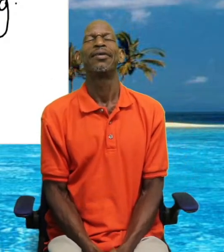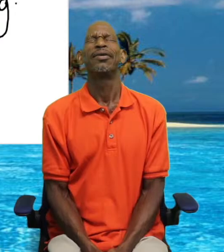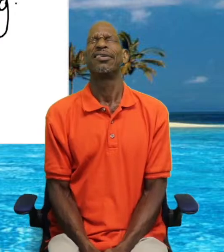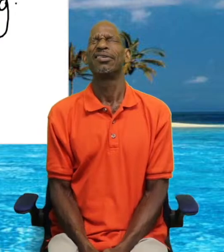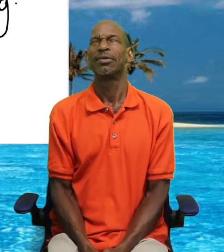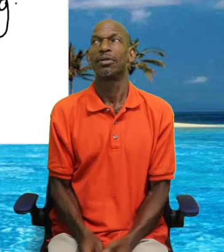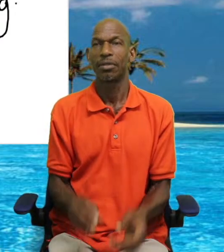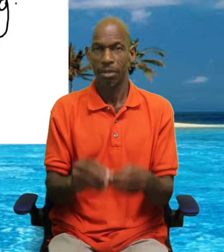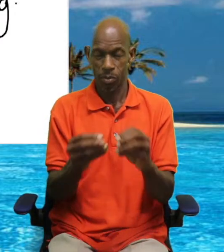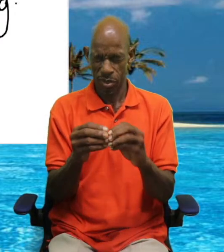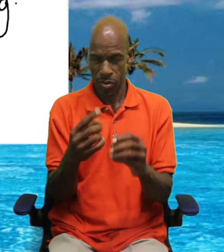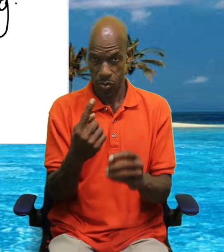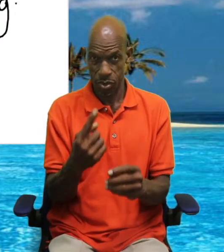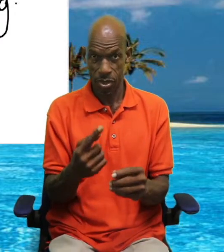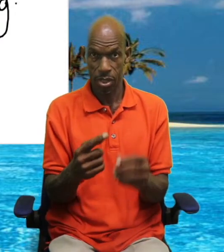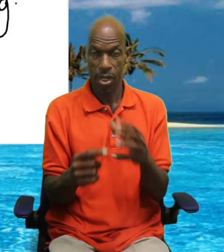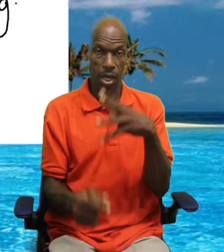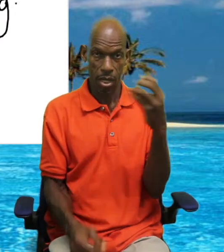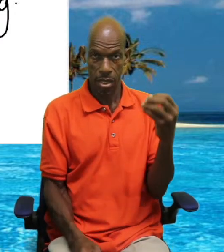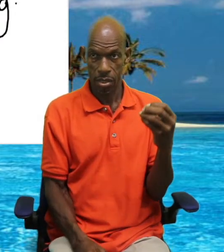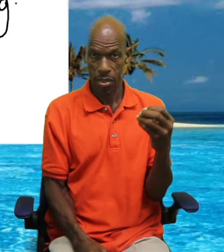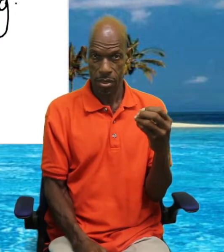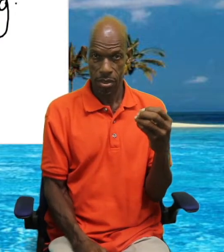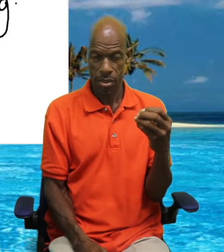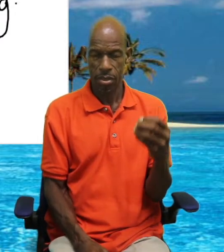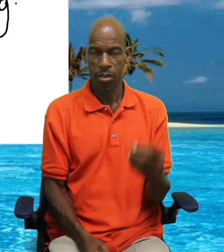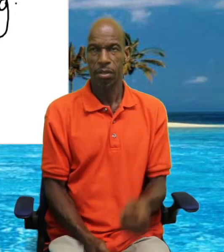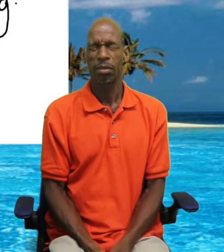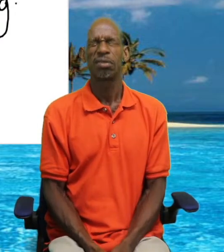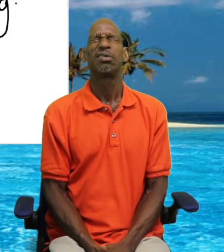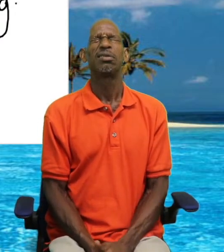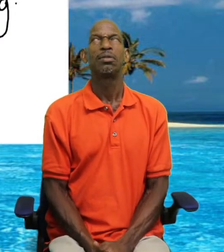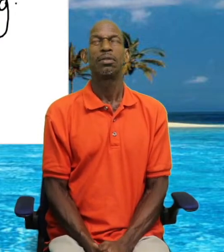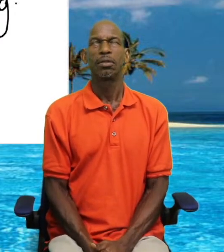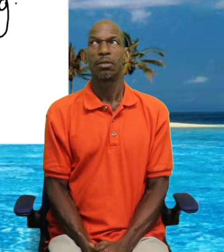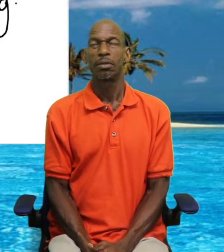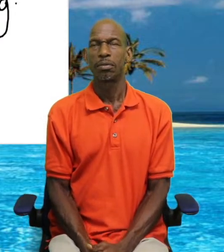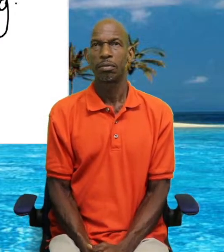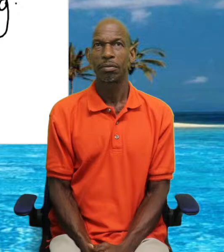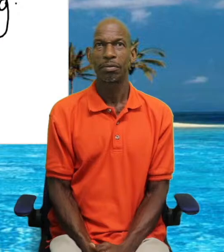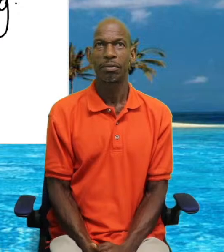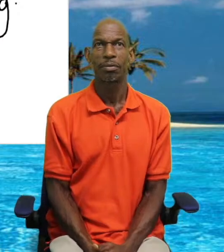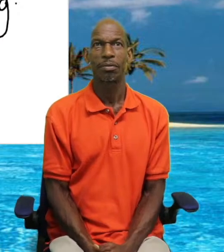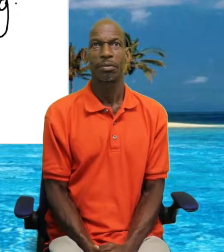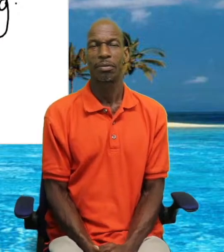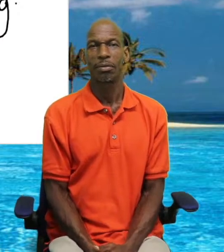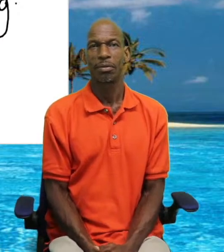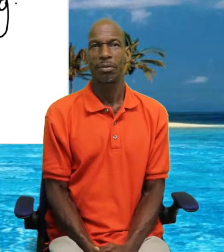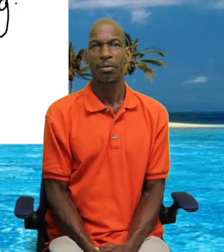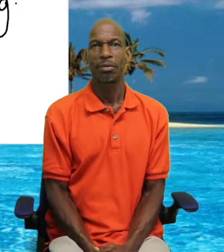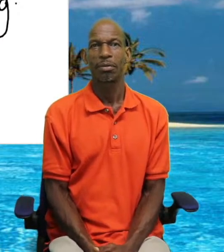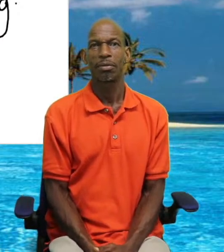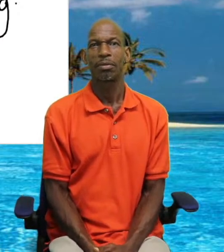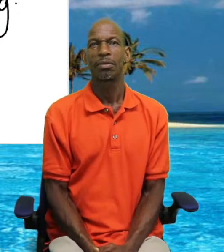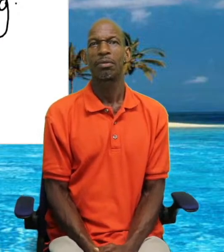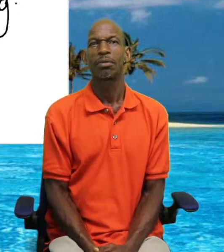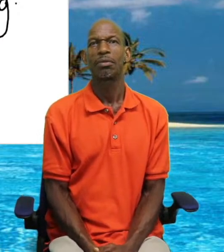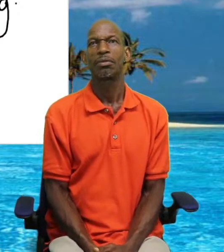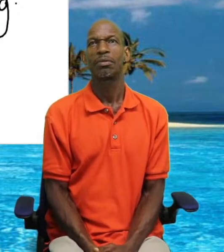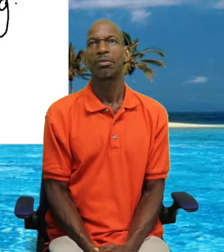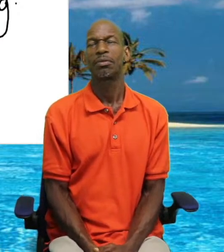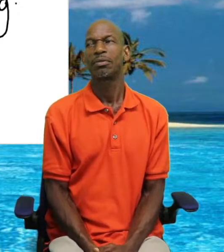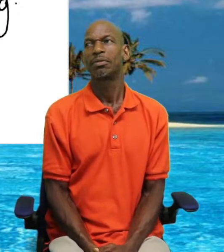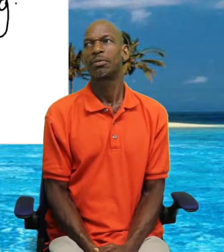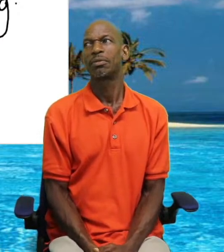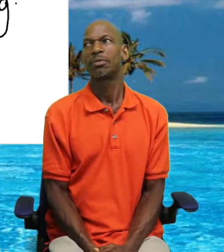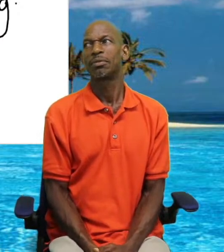Number one. Ah, okay, okay. You're changing, Selwyn. Number one is but. Number one is